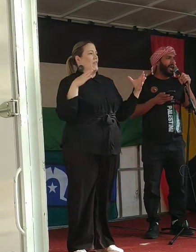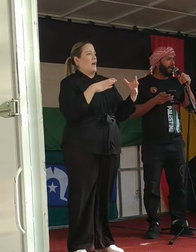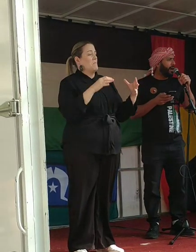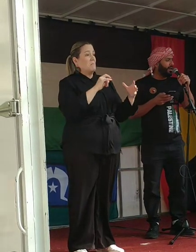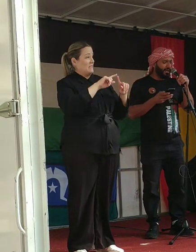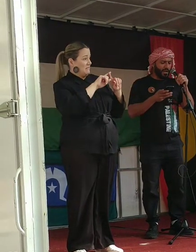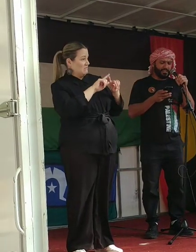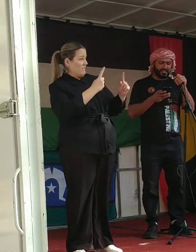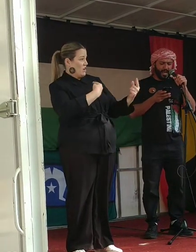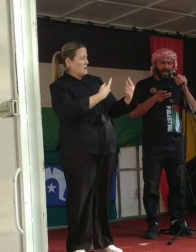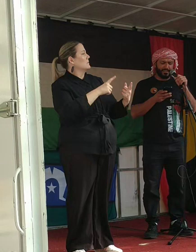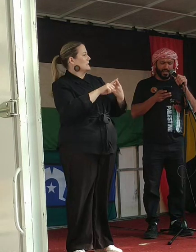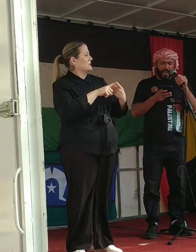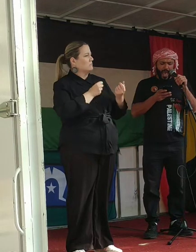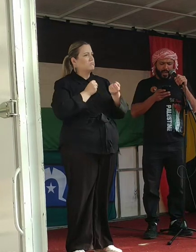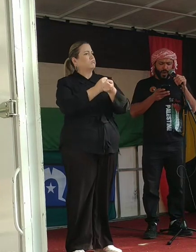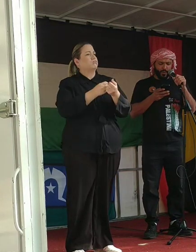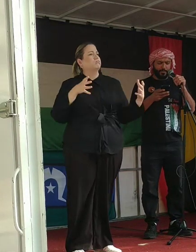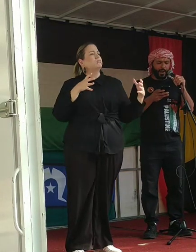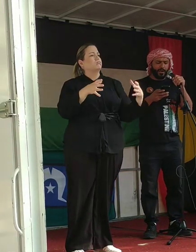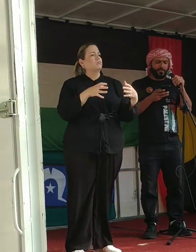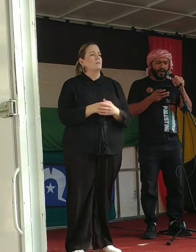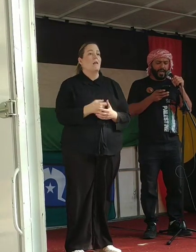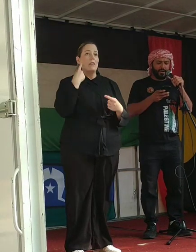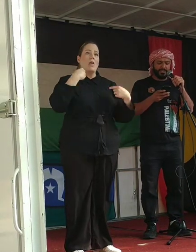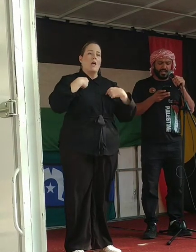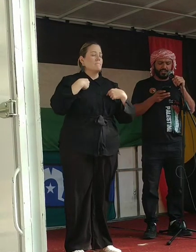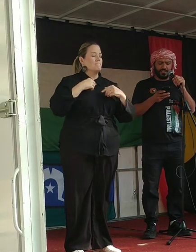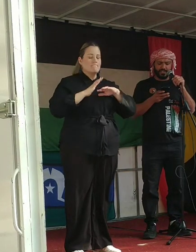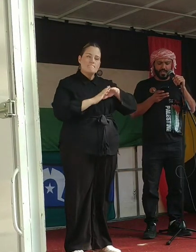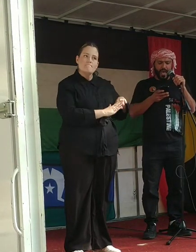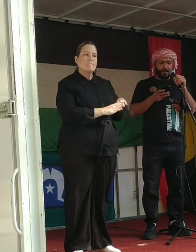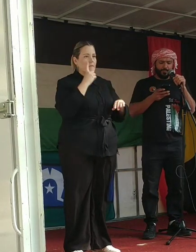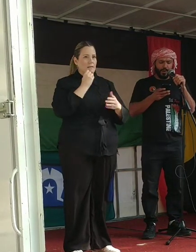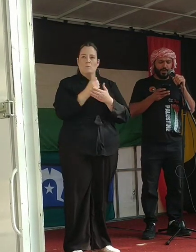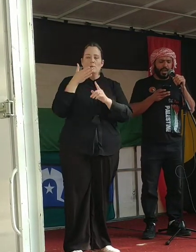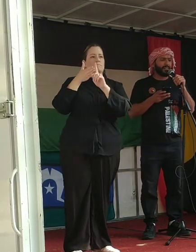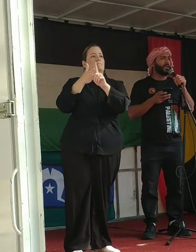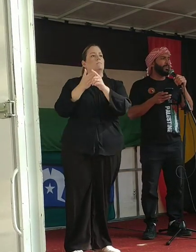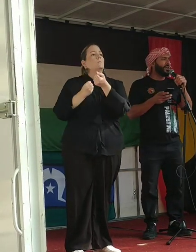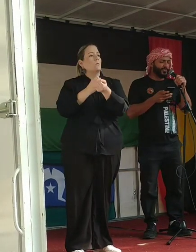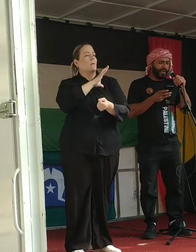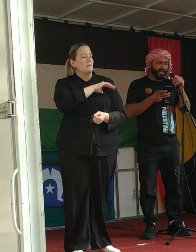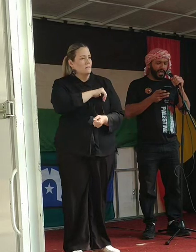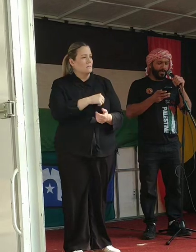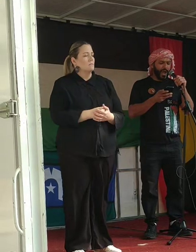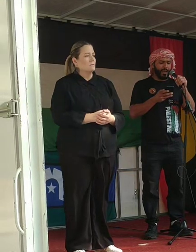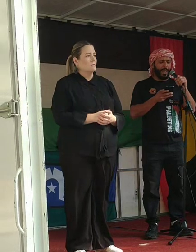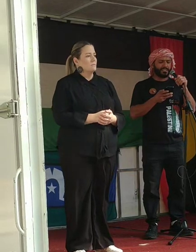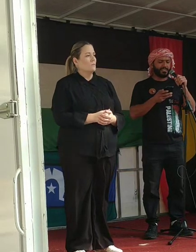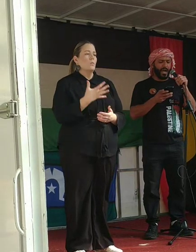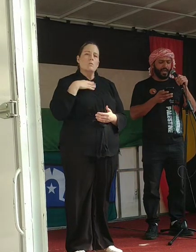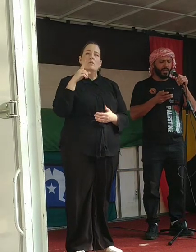our egos aside, and when we purify our intentions and put nothing but a free,